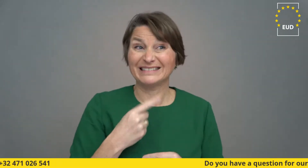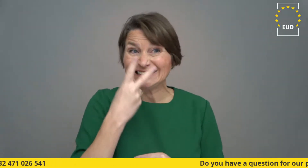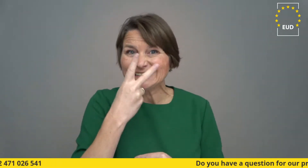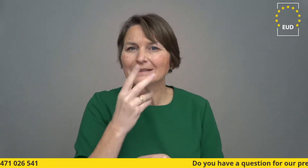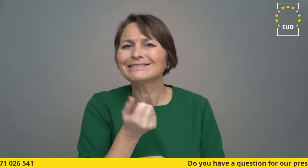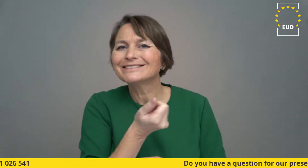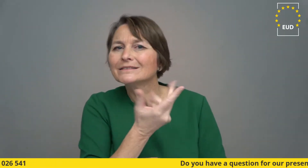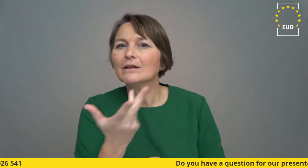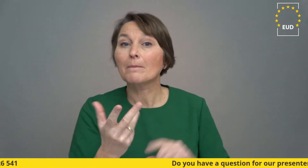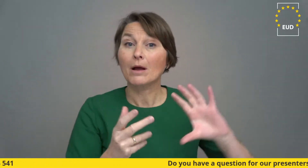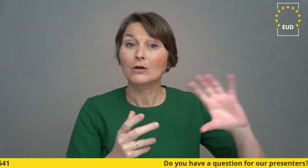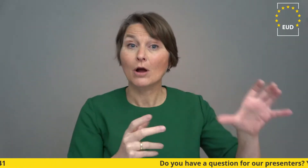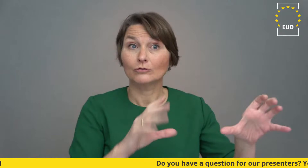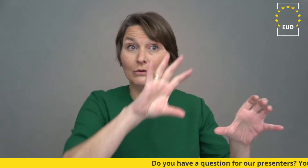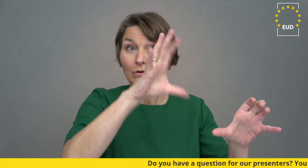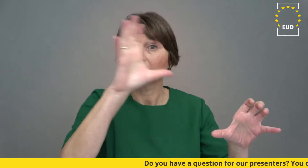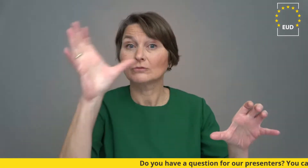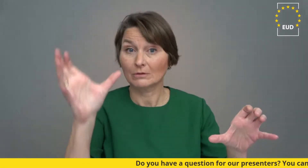So because I am providing this very